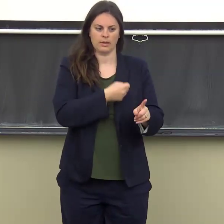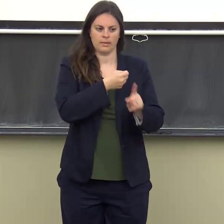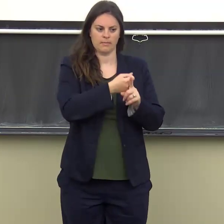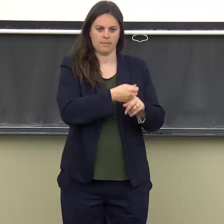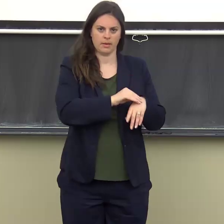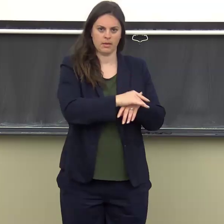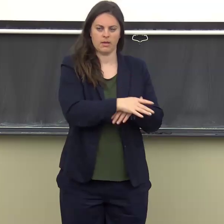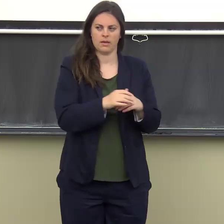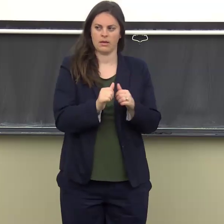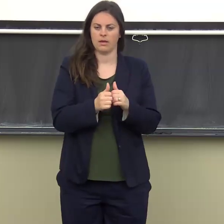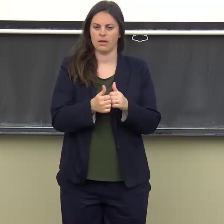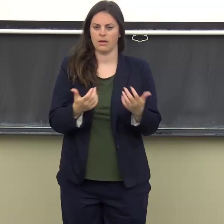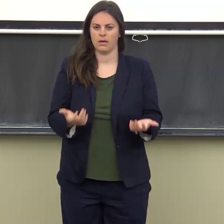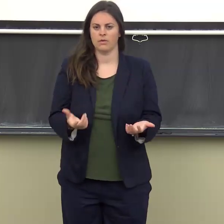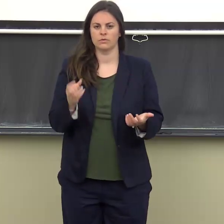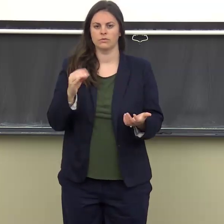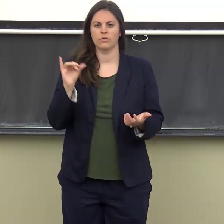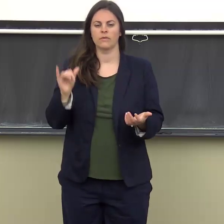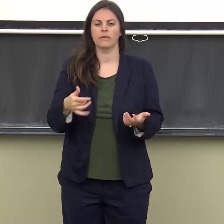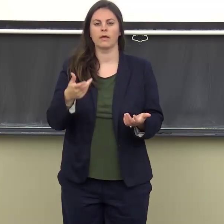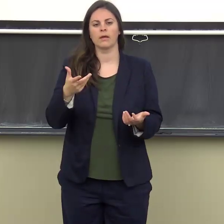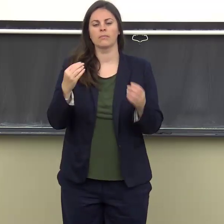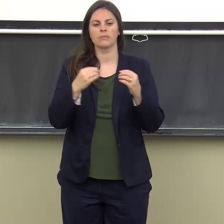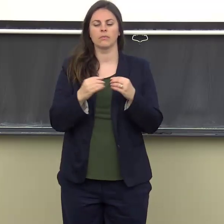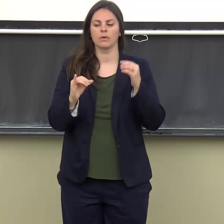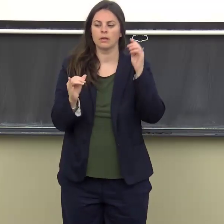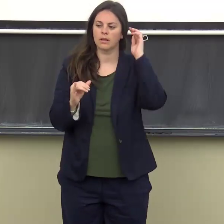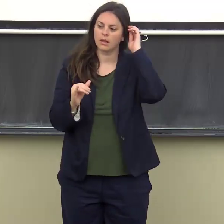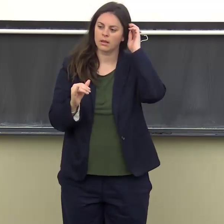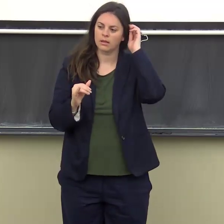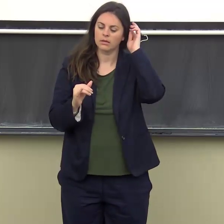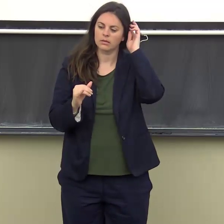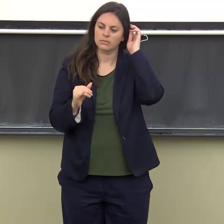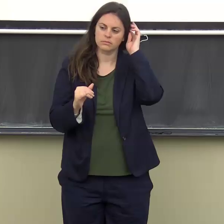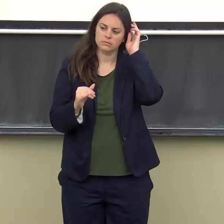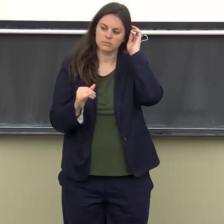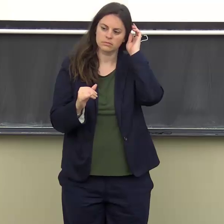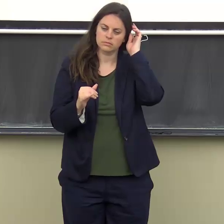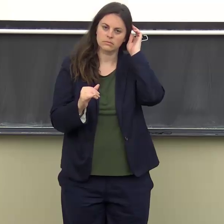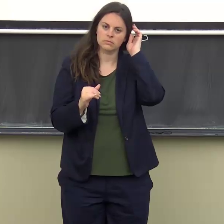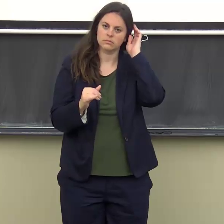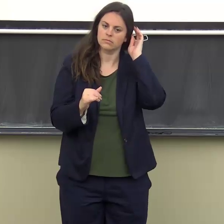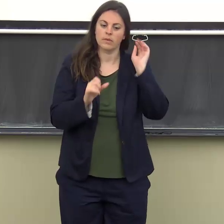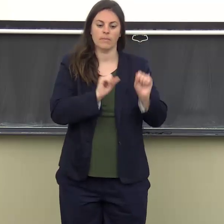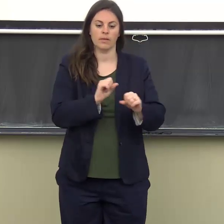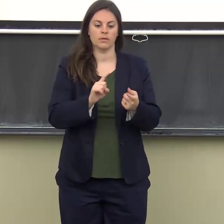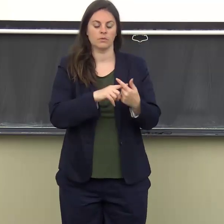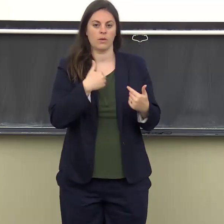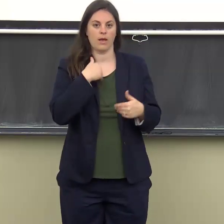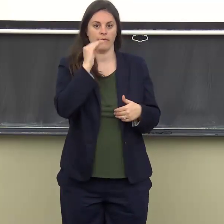impact? And so this dampening of the ability to have an opinion